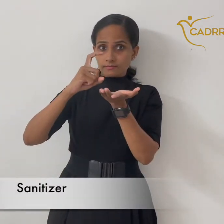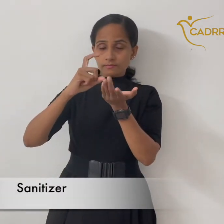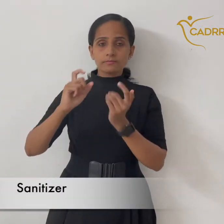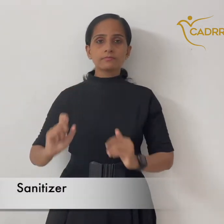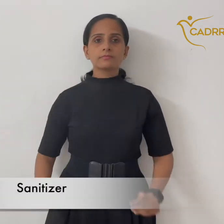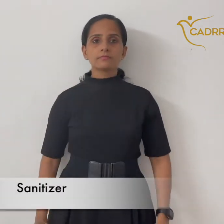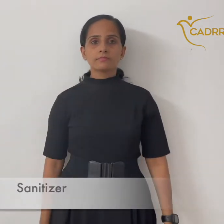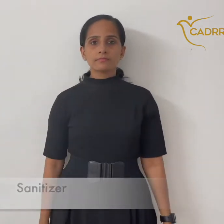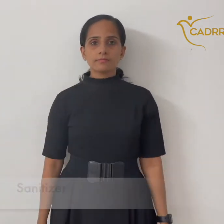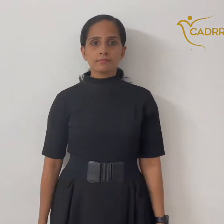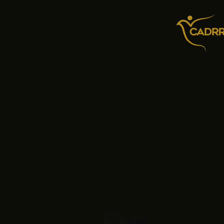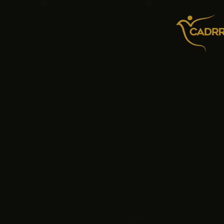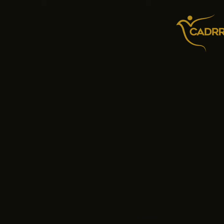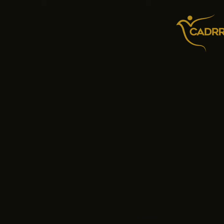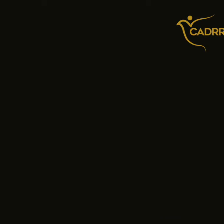Sanitizer.